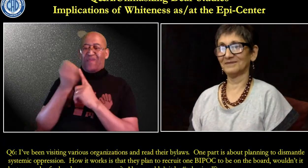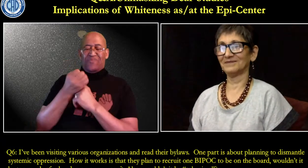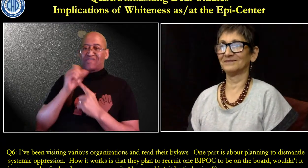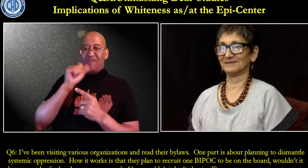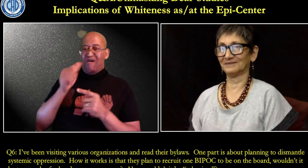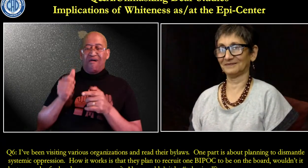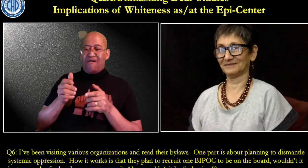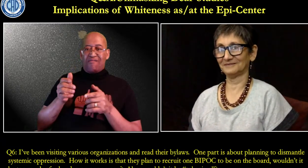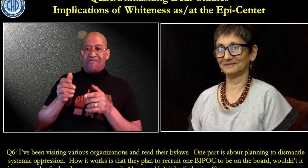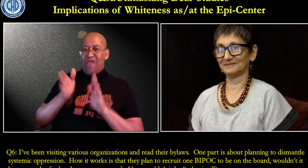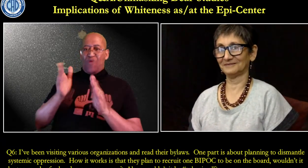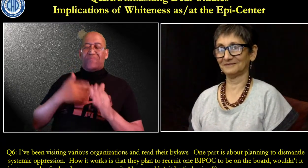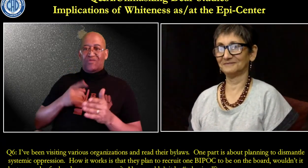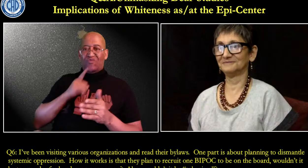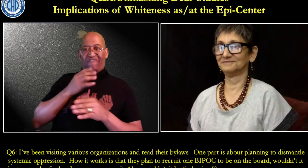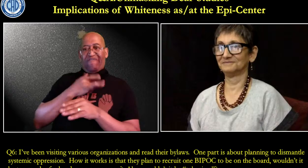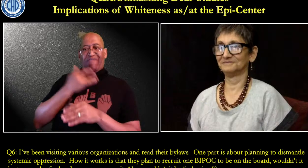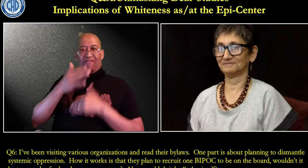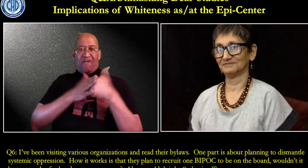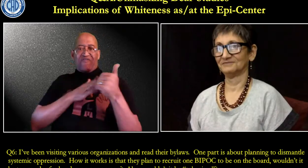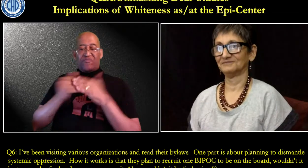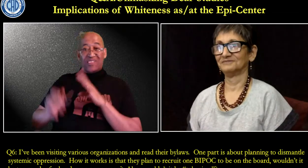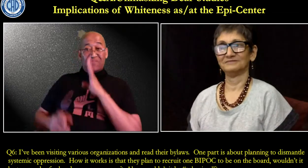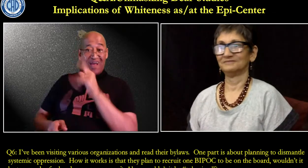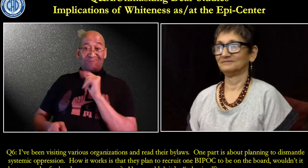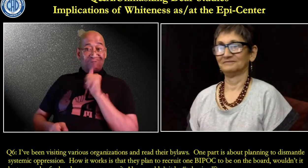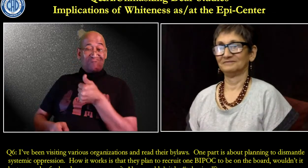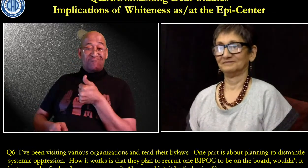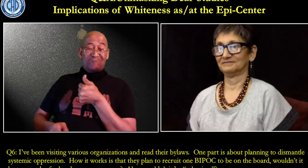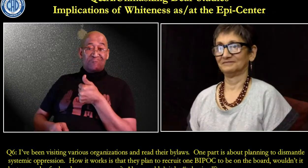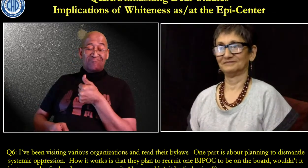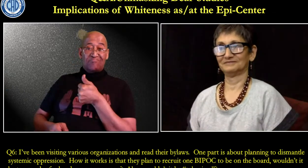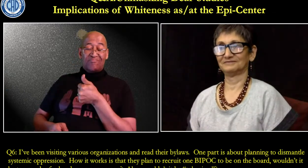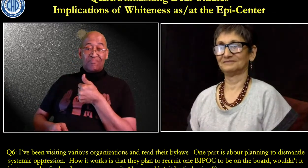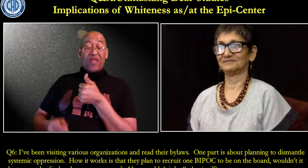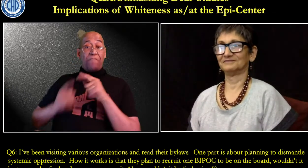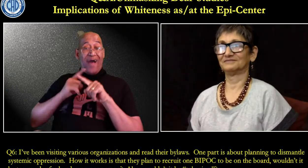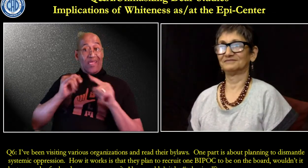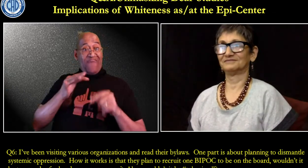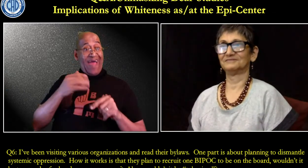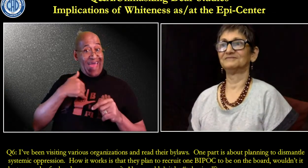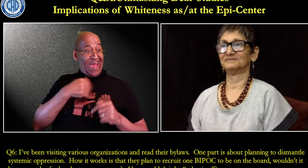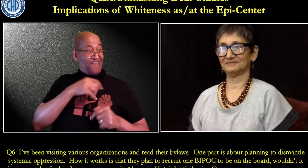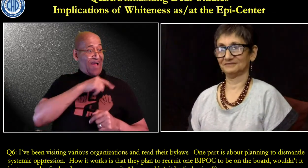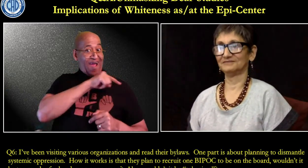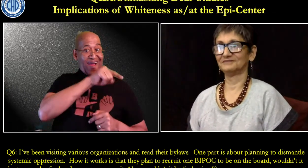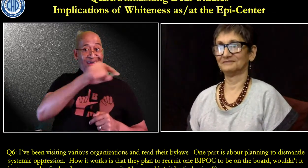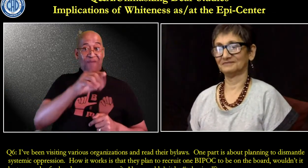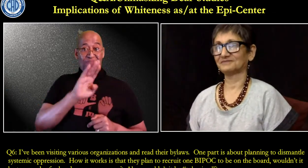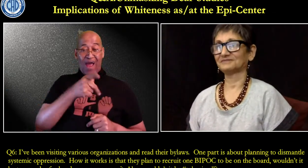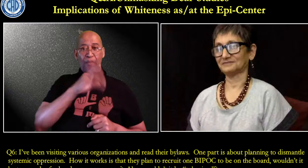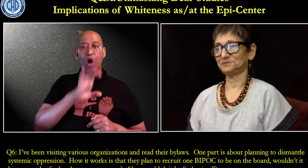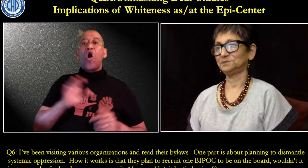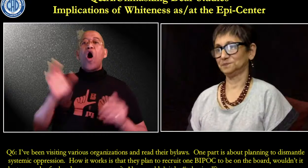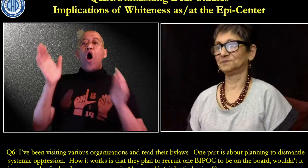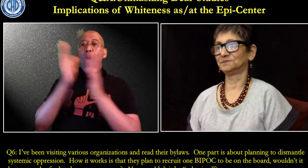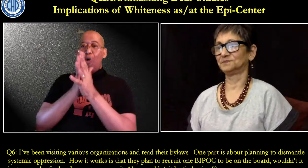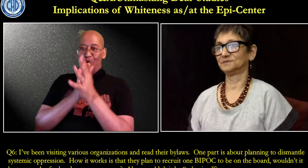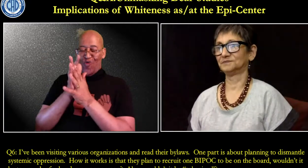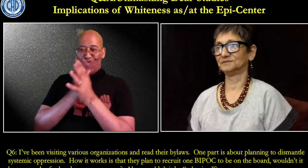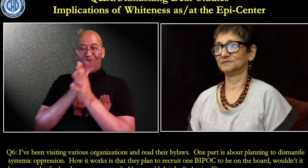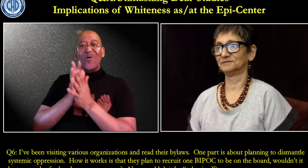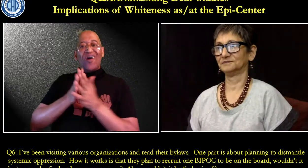person and have all these, the other employees of different race, as in white? That's not making me comfortable.